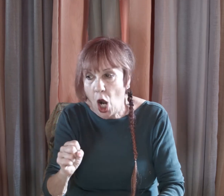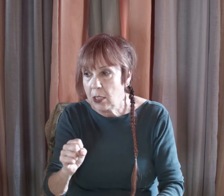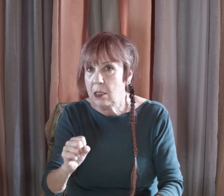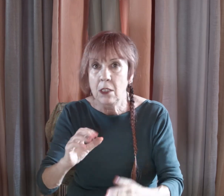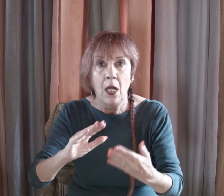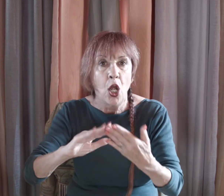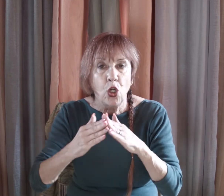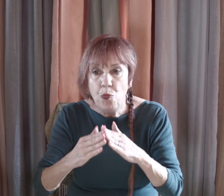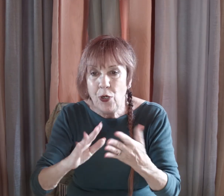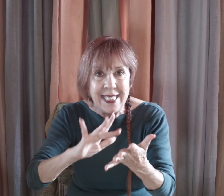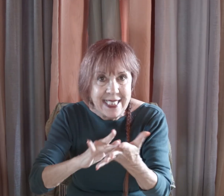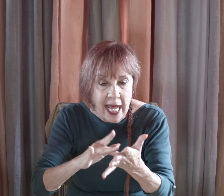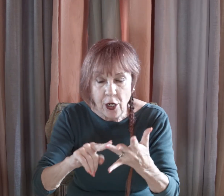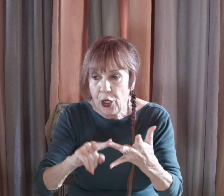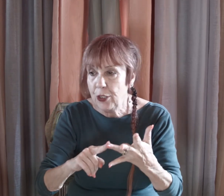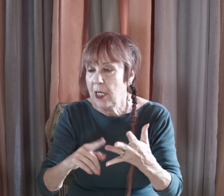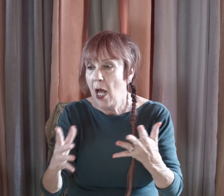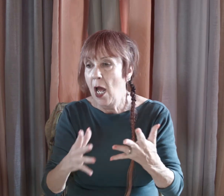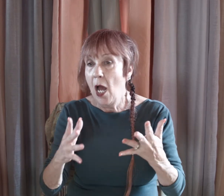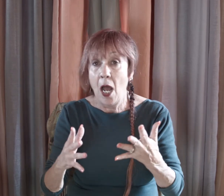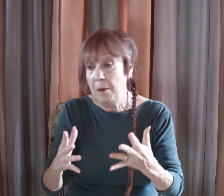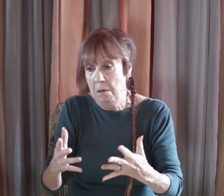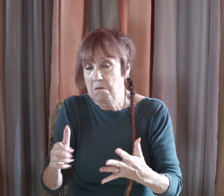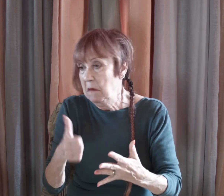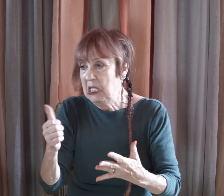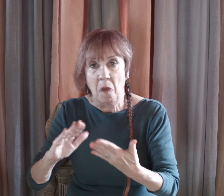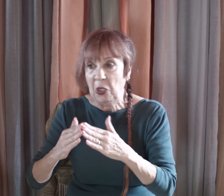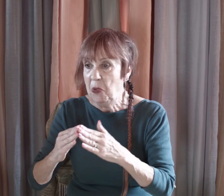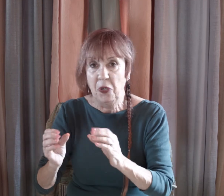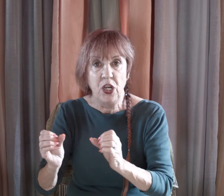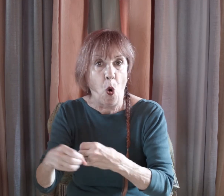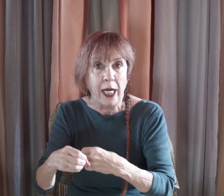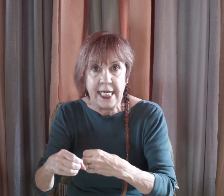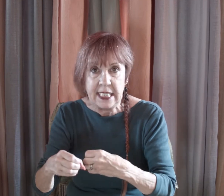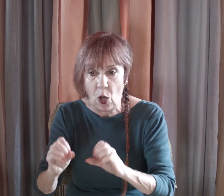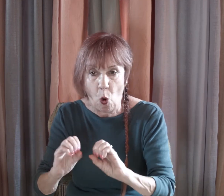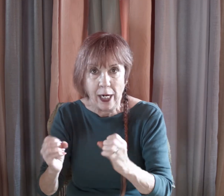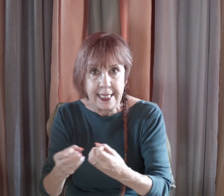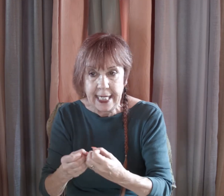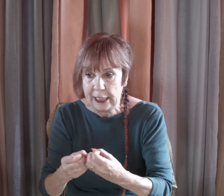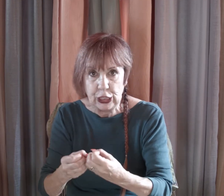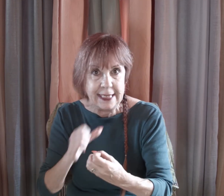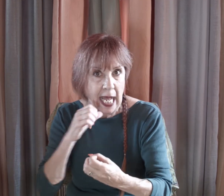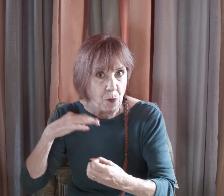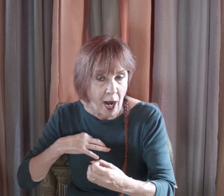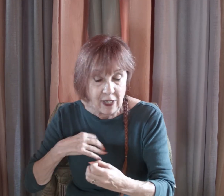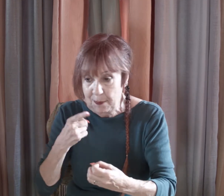community centers or in school community-based organizations that are nonprofits might have some space. We might be able to